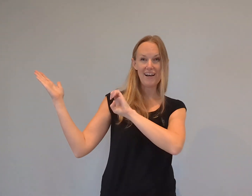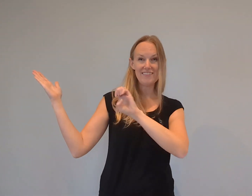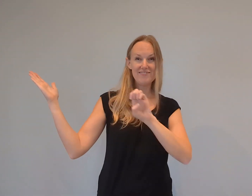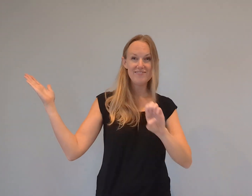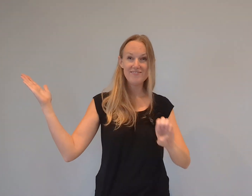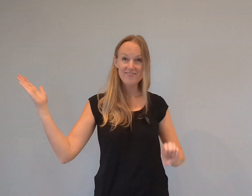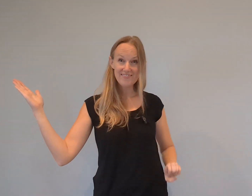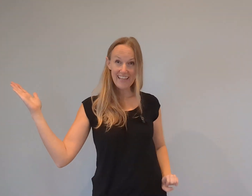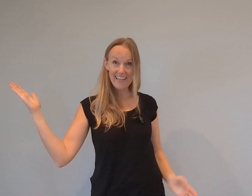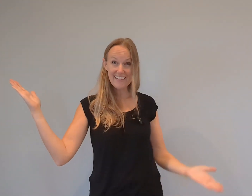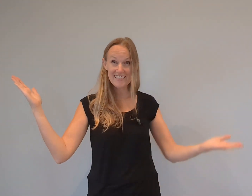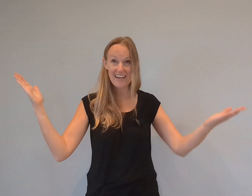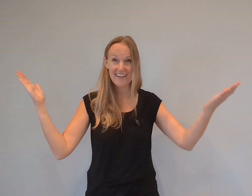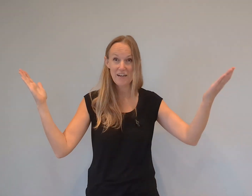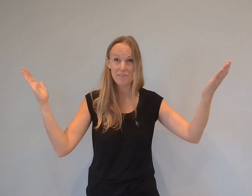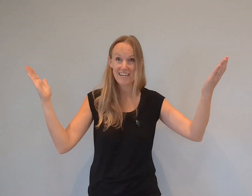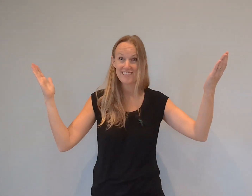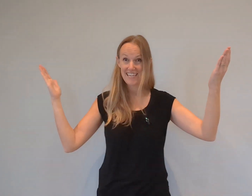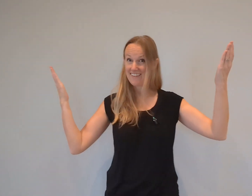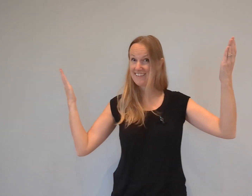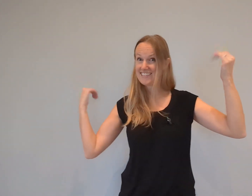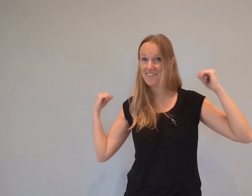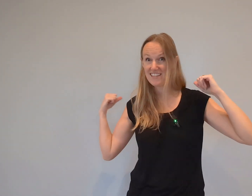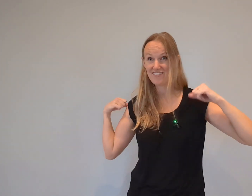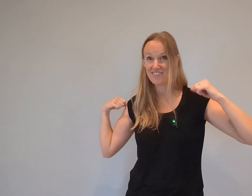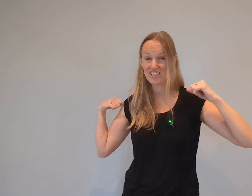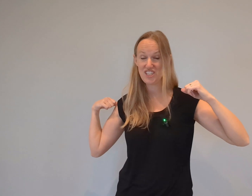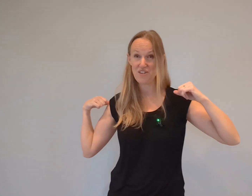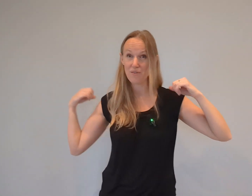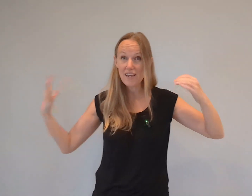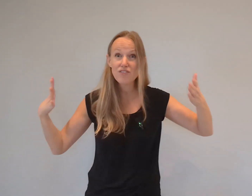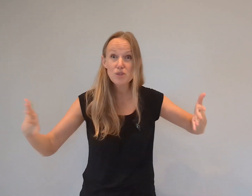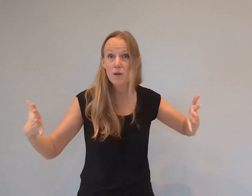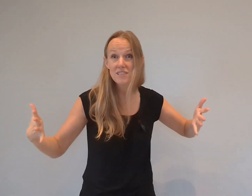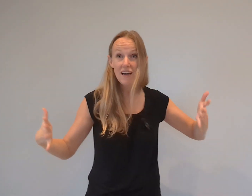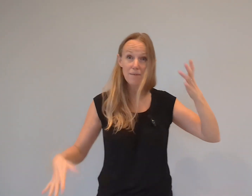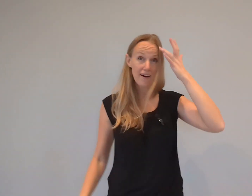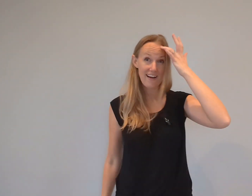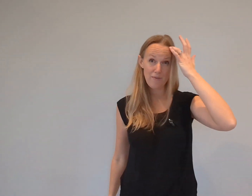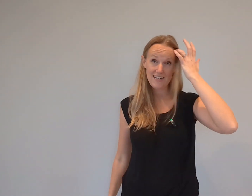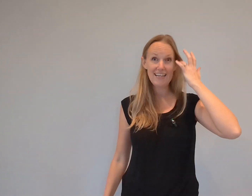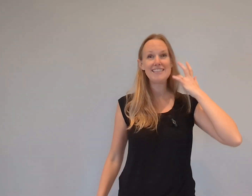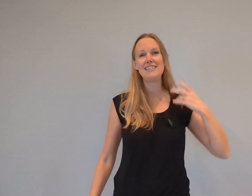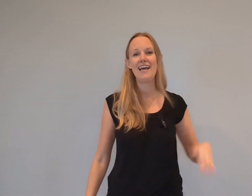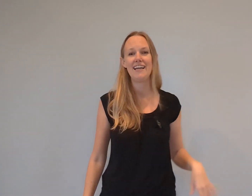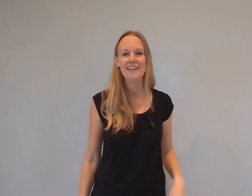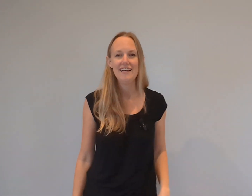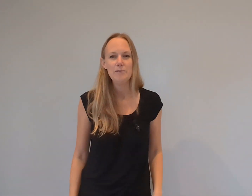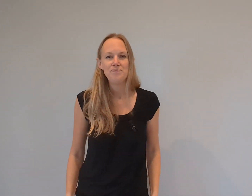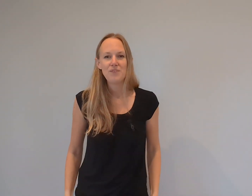Emmanuel. Okay, let's try that a couple times together. That's everything for verse 2, right? Verse 1 was the hard part, and we did it yesterday.